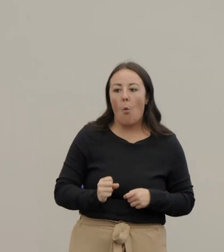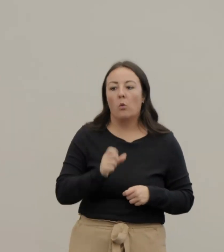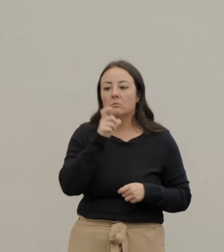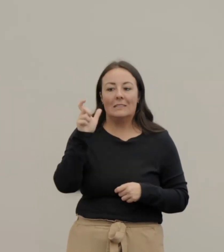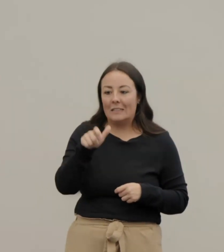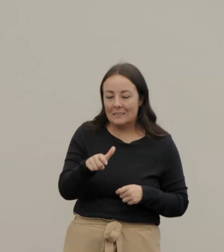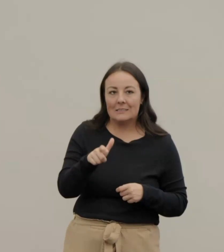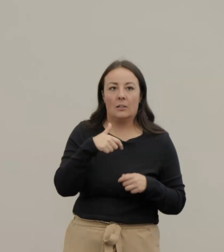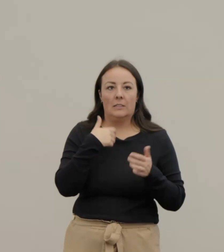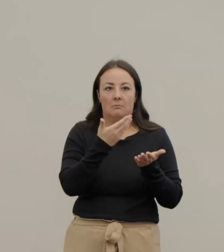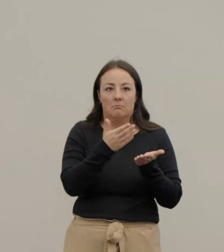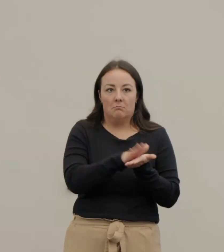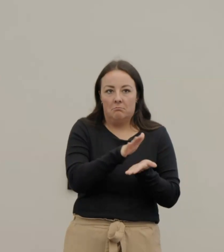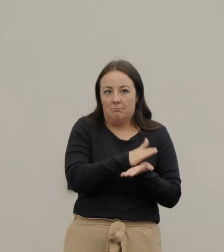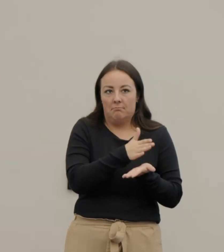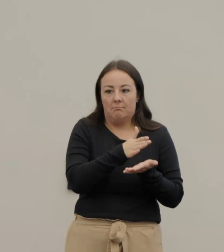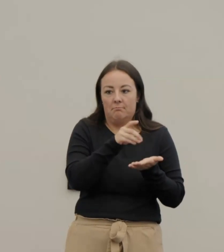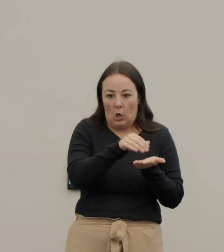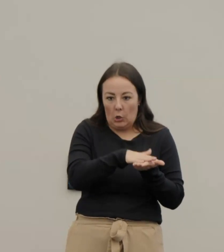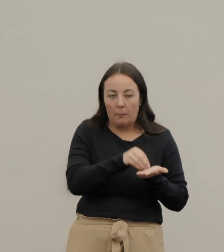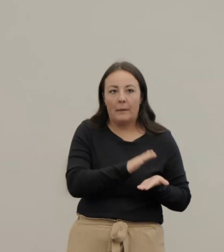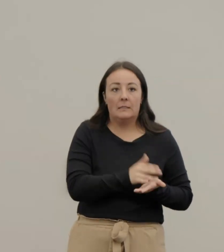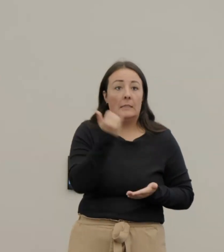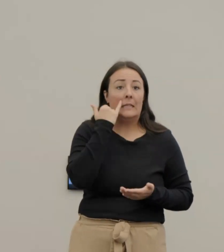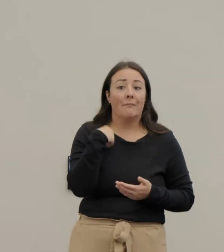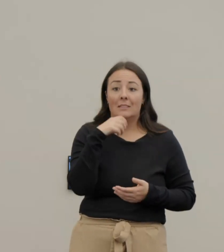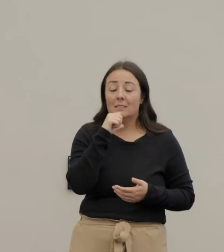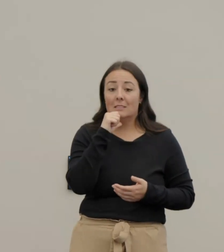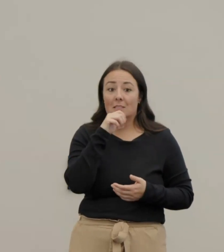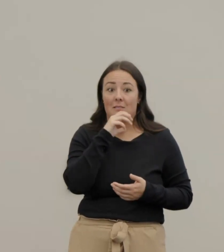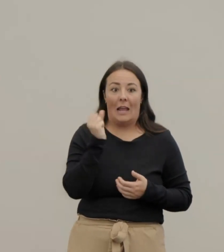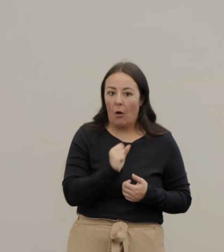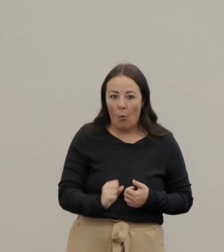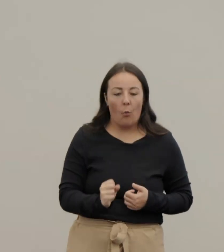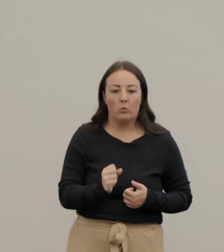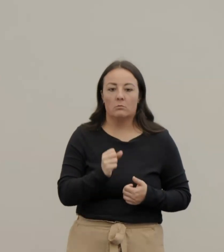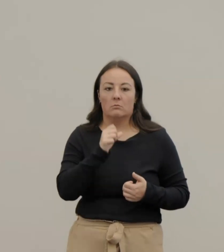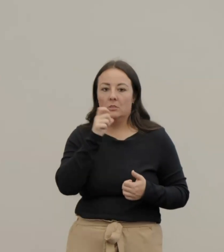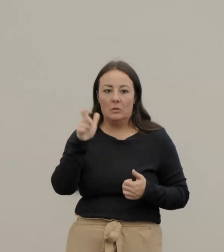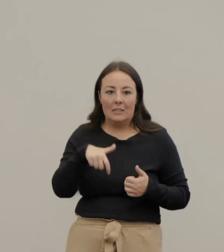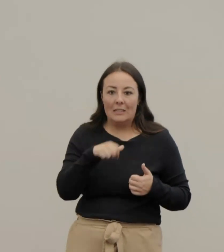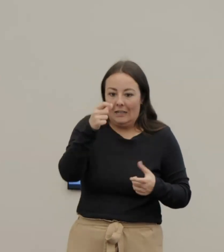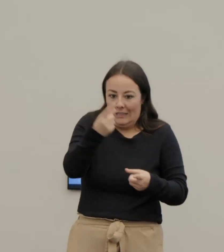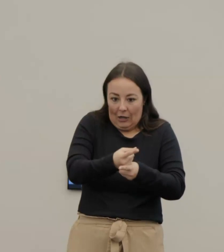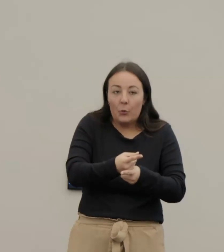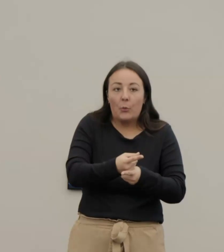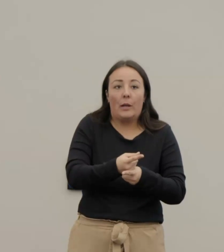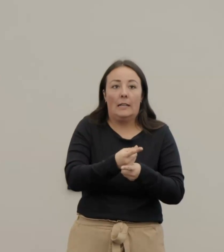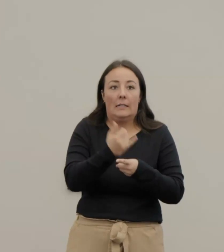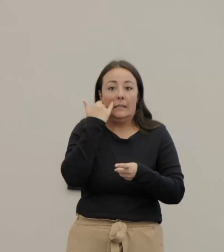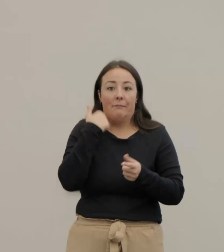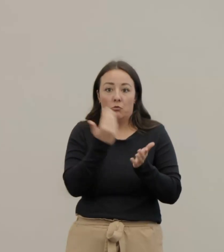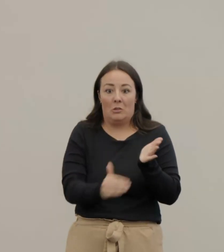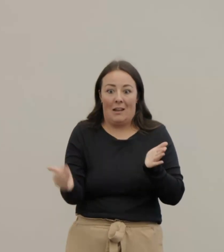your site. If it's outdated, if it is inaccurate, no longer relevant, if it's redundant to other